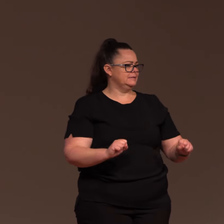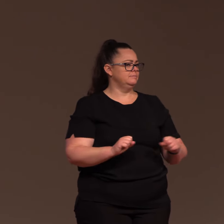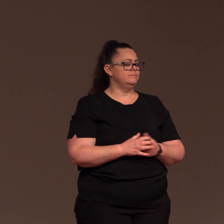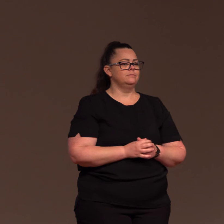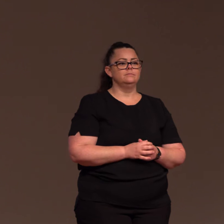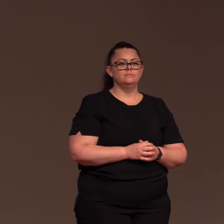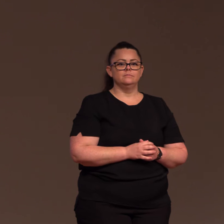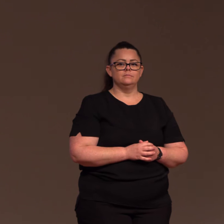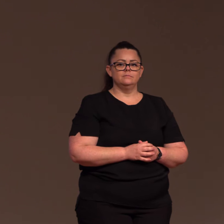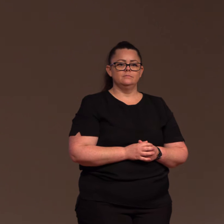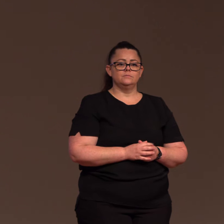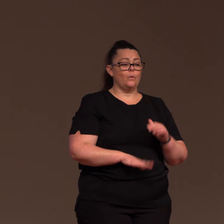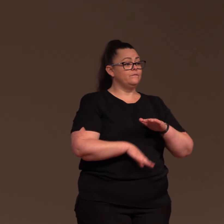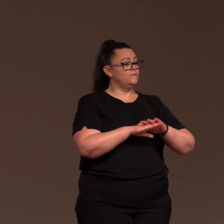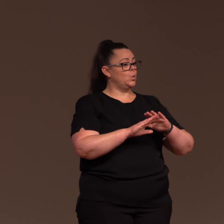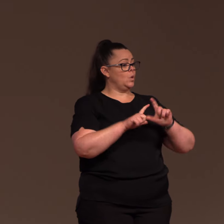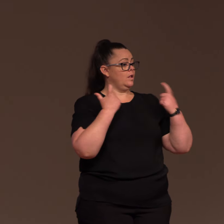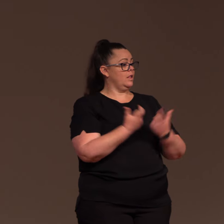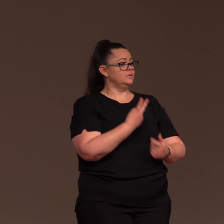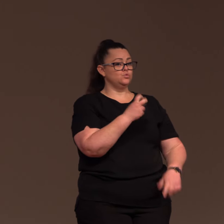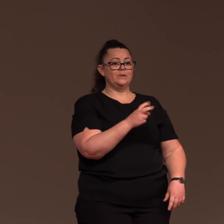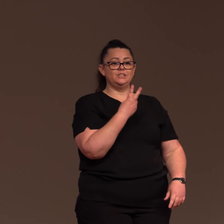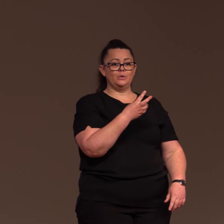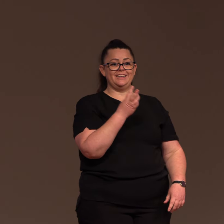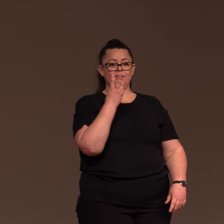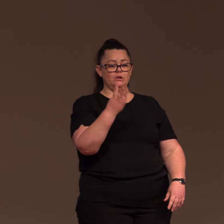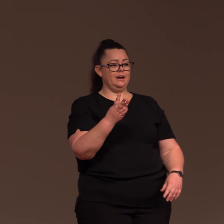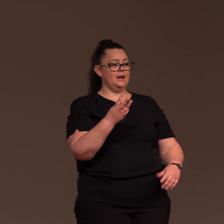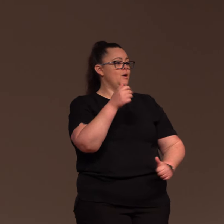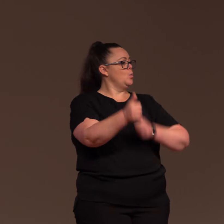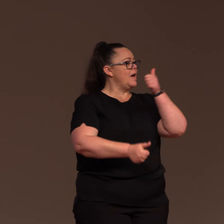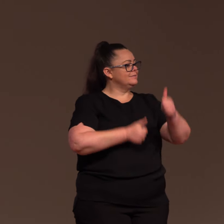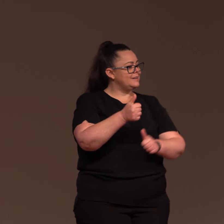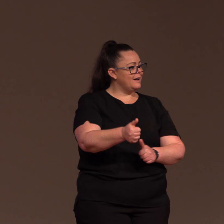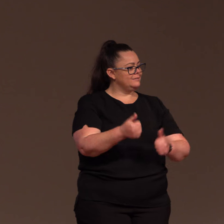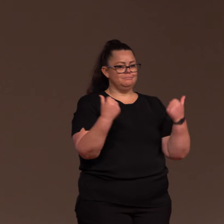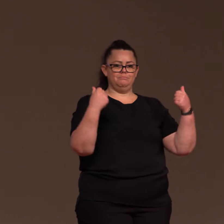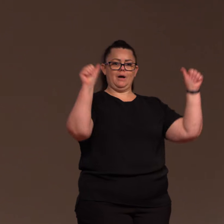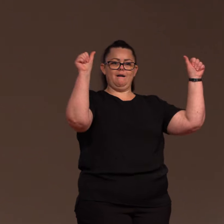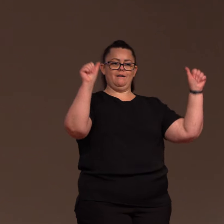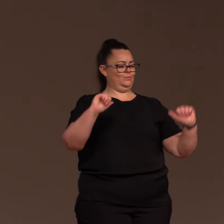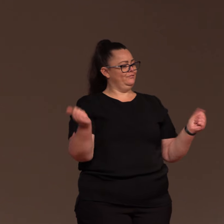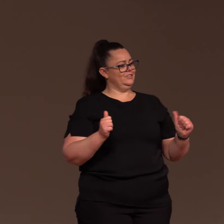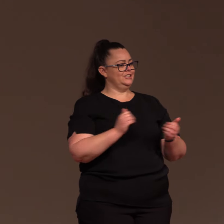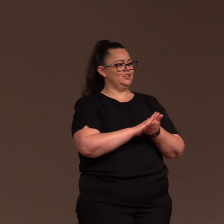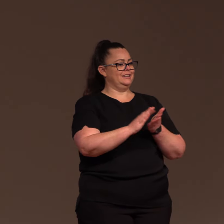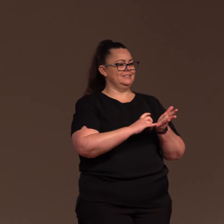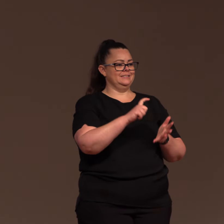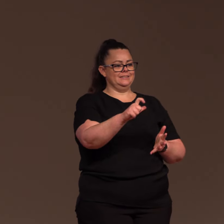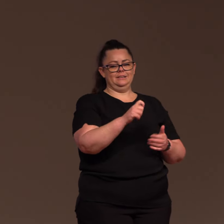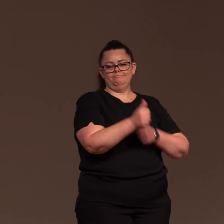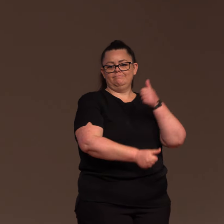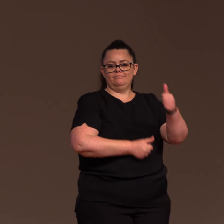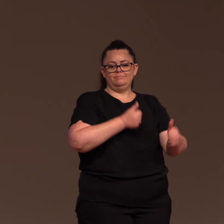of 2023, well done. You've done it, you're there, you've completed your HSC. Receiving your full